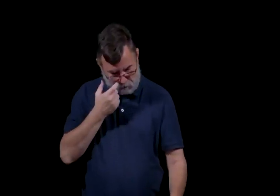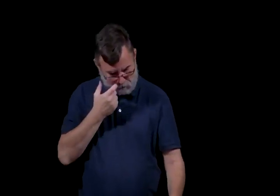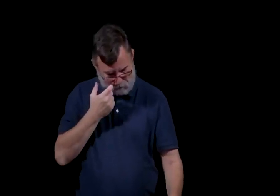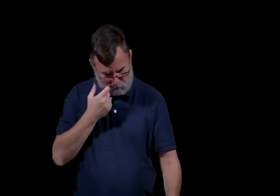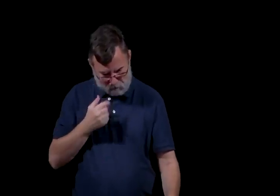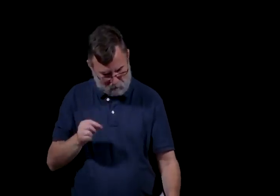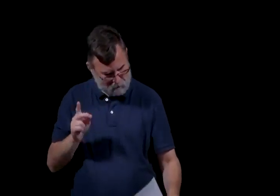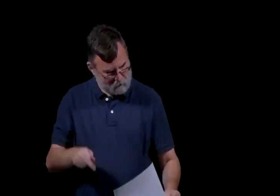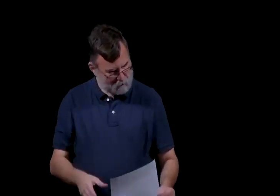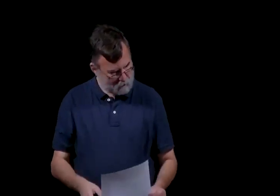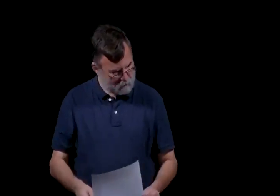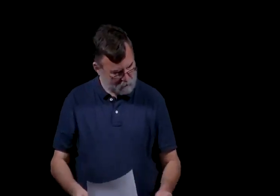everyone here today.